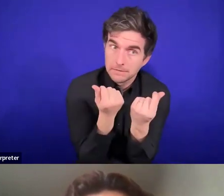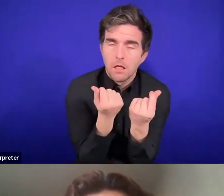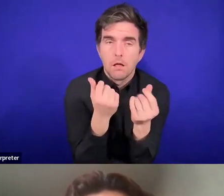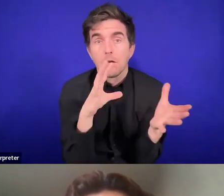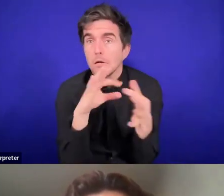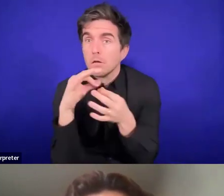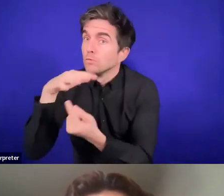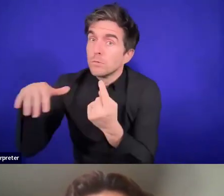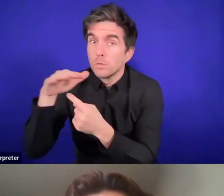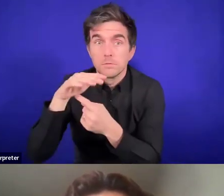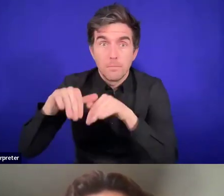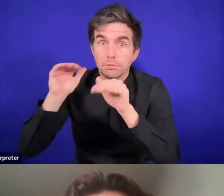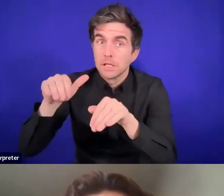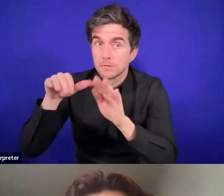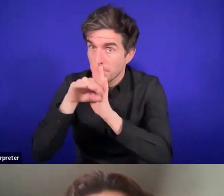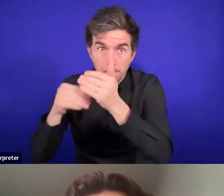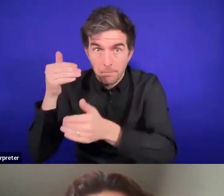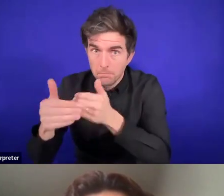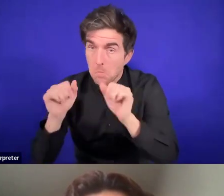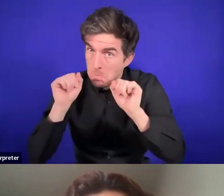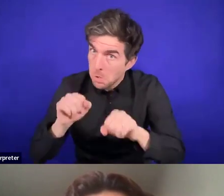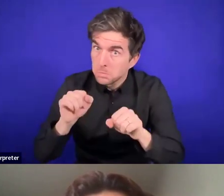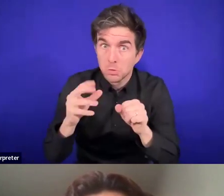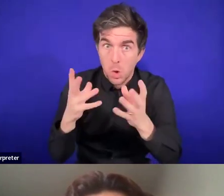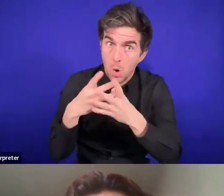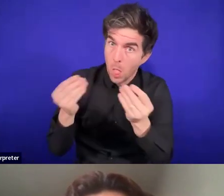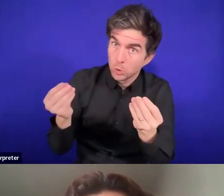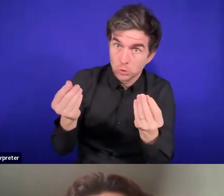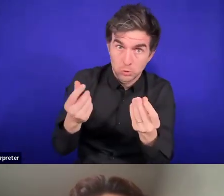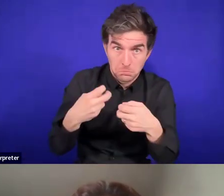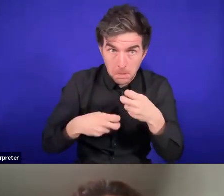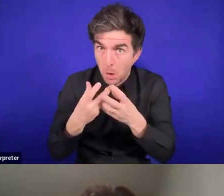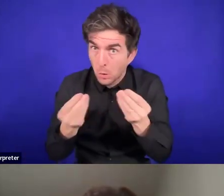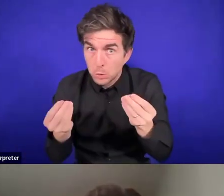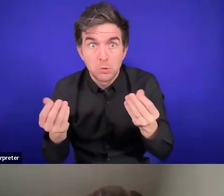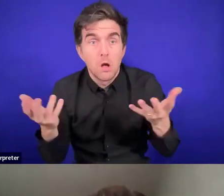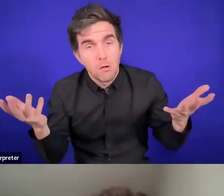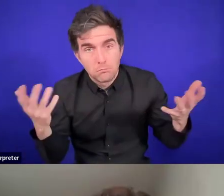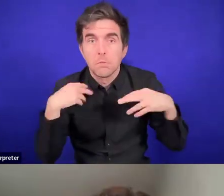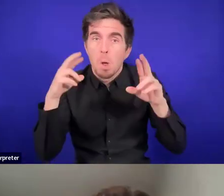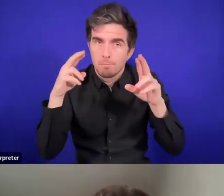I think we are in a good path looking forward. Thank you.